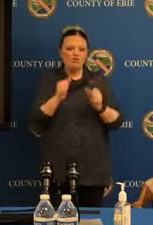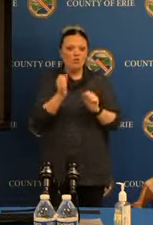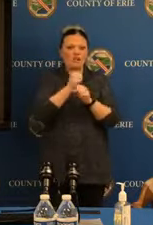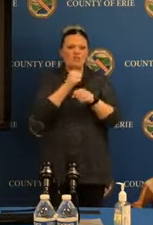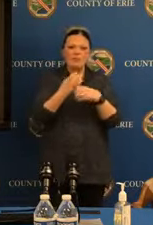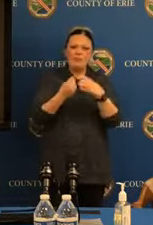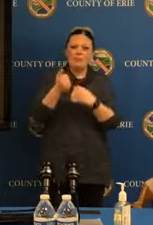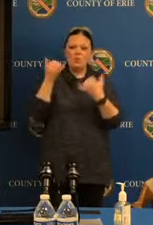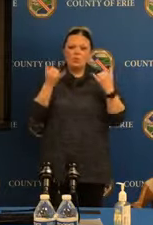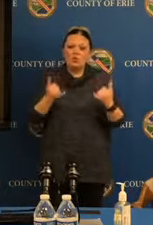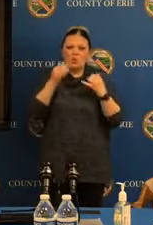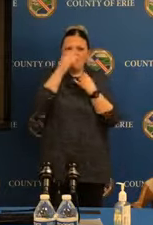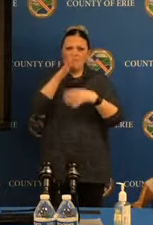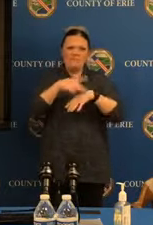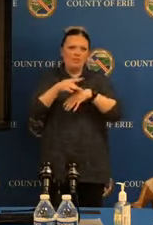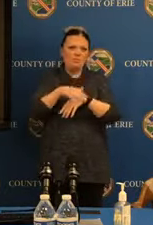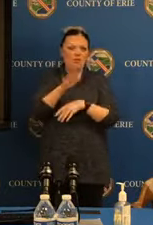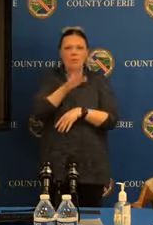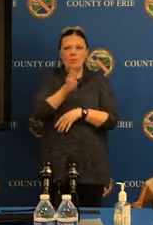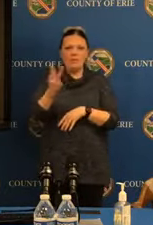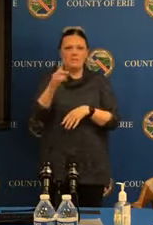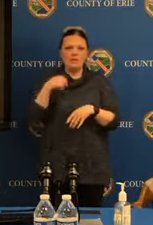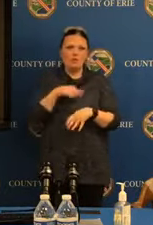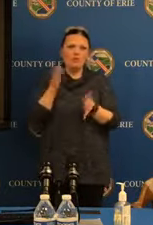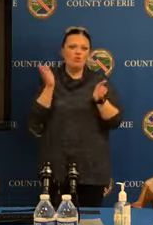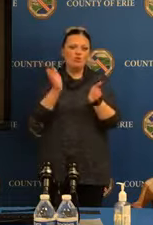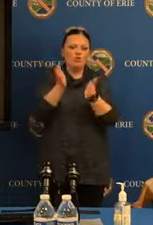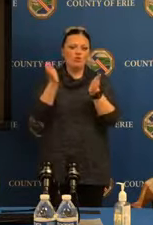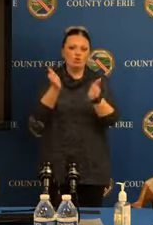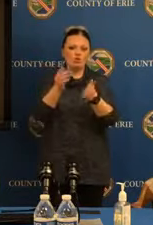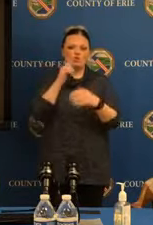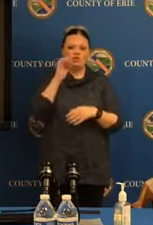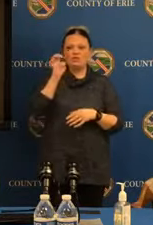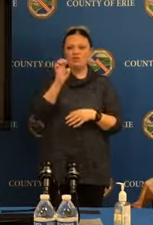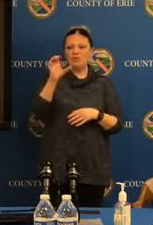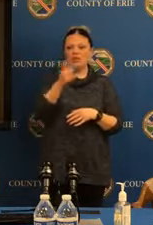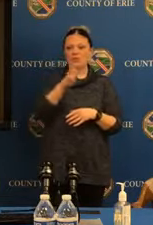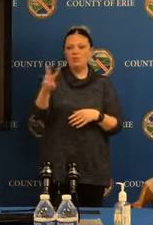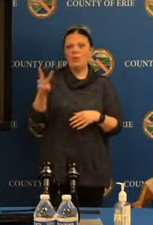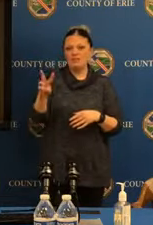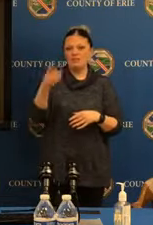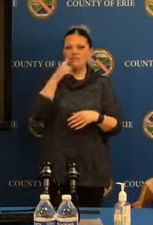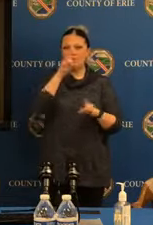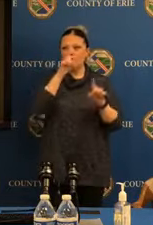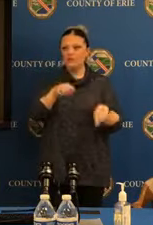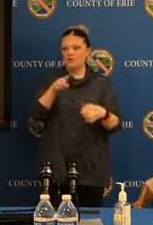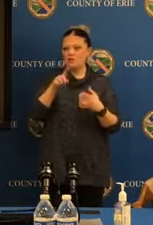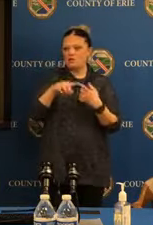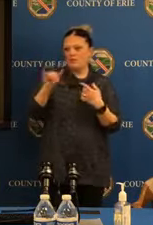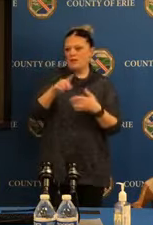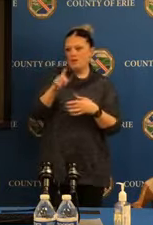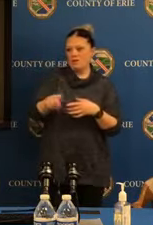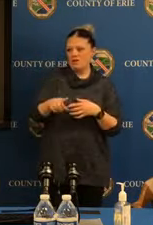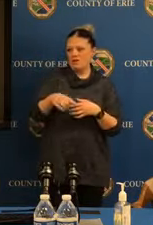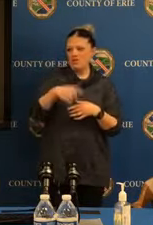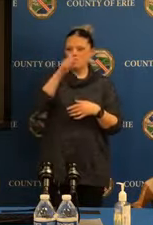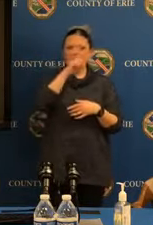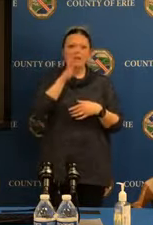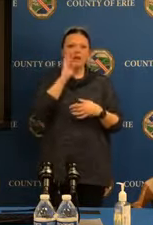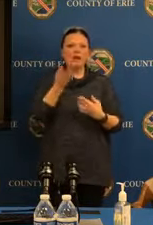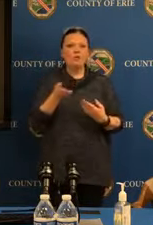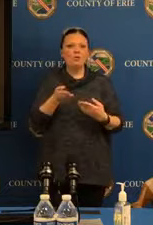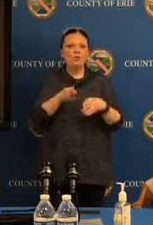information available on our website, and we will encourage you to go to Erie County's website for the answer to that question. I think I'll just